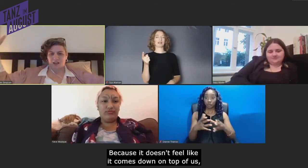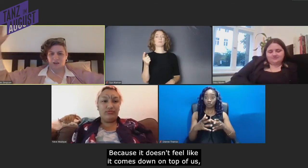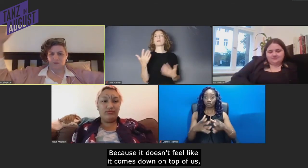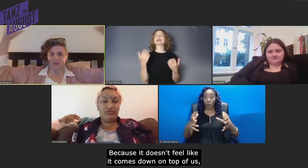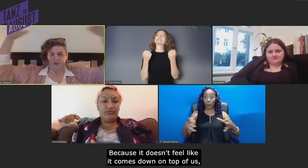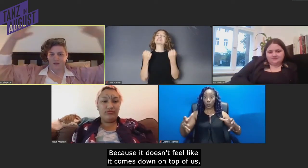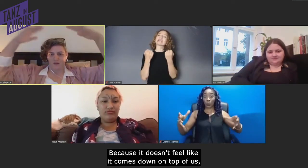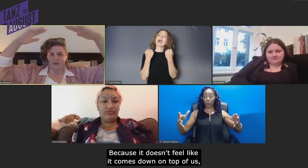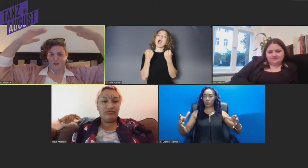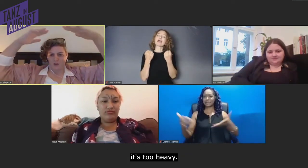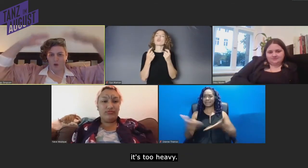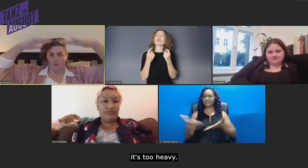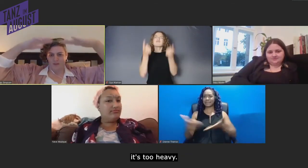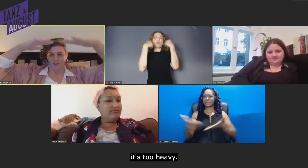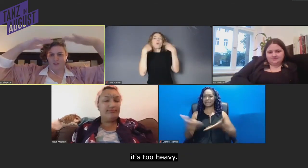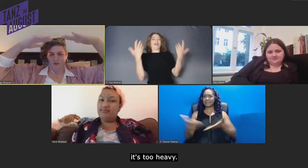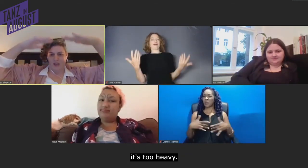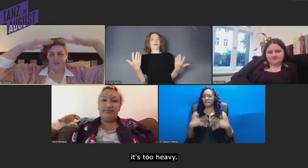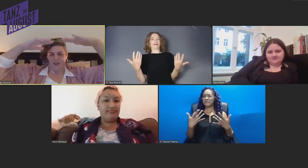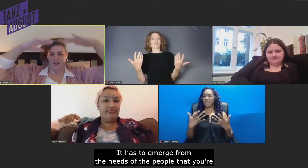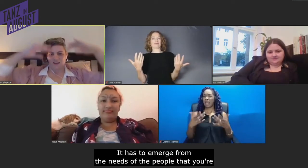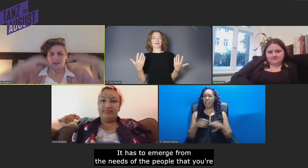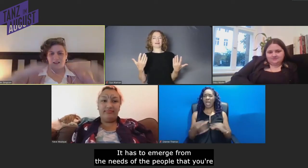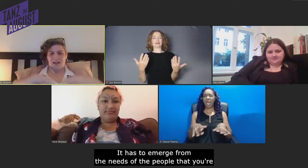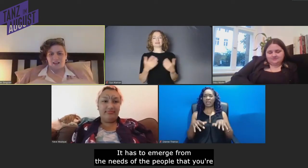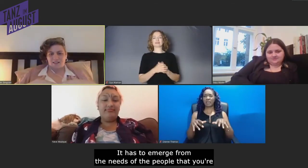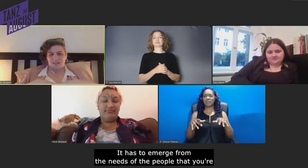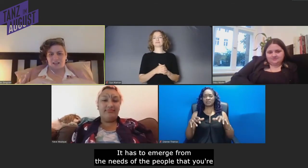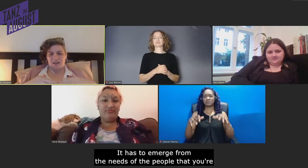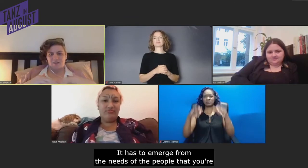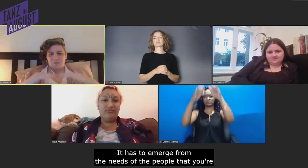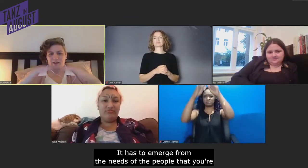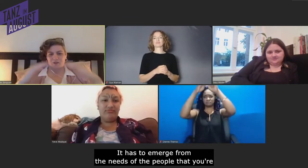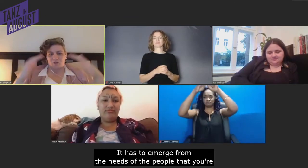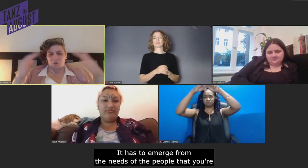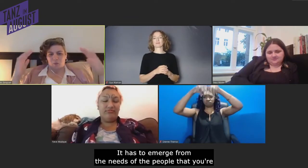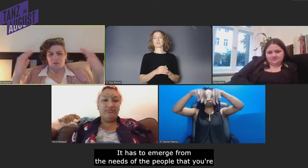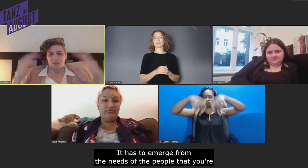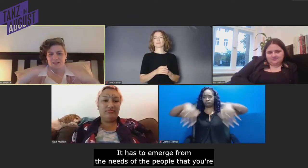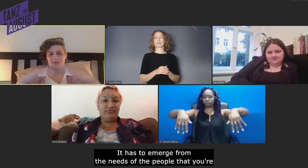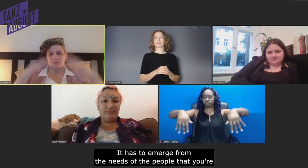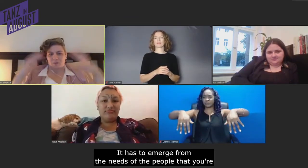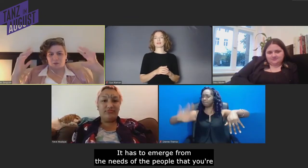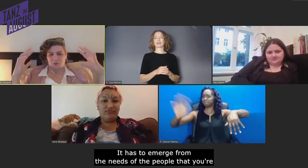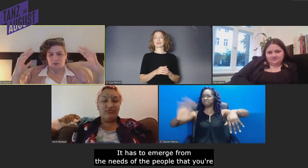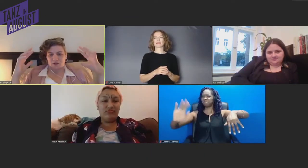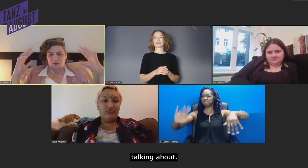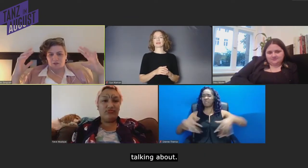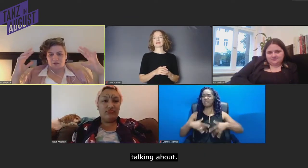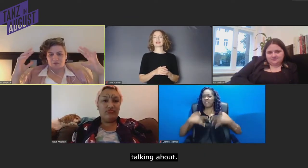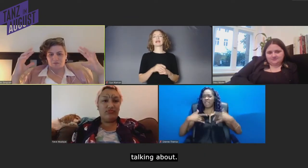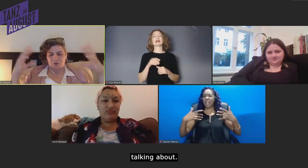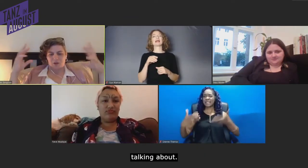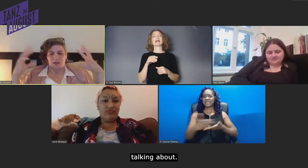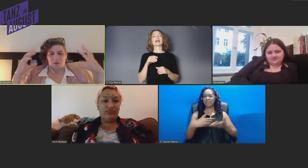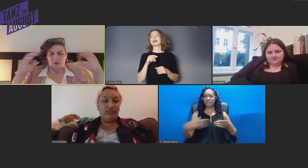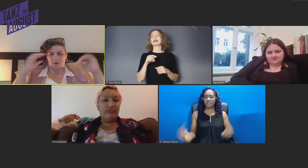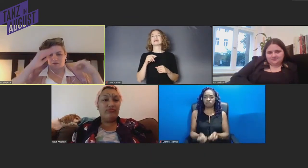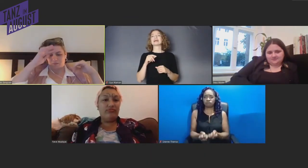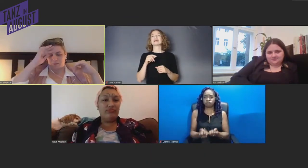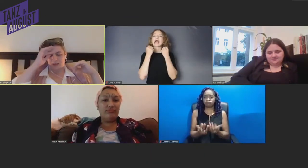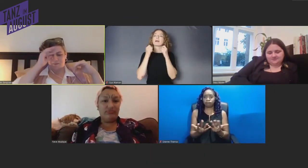it comes down on top of us. It's too heavy. It has to kind of emerge from the needs of the people that you're talking